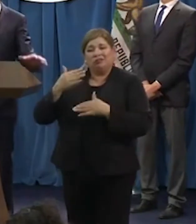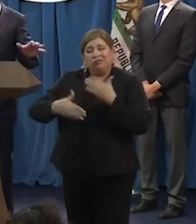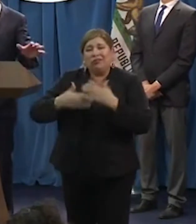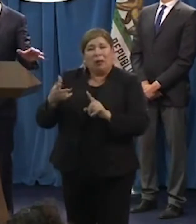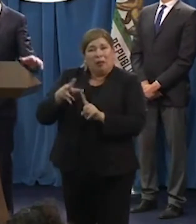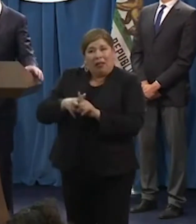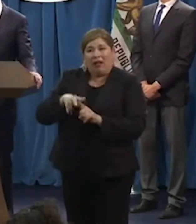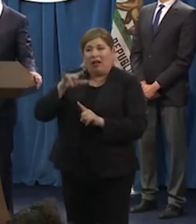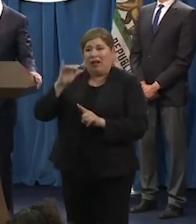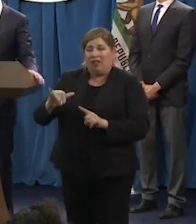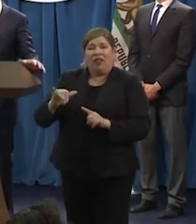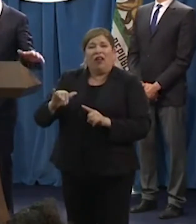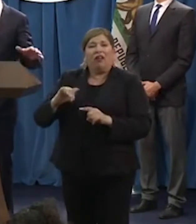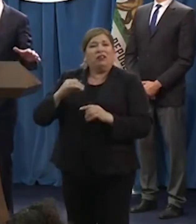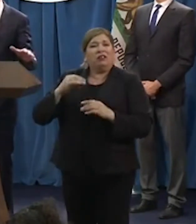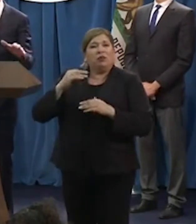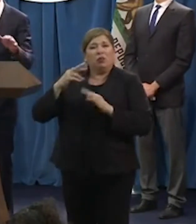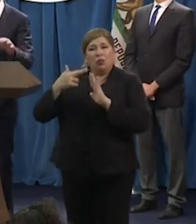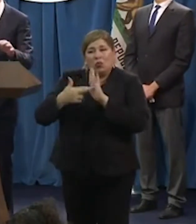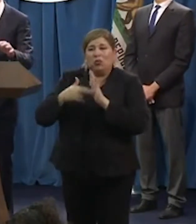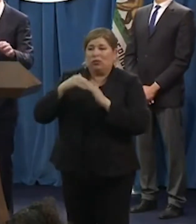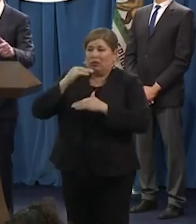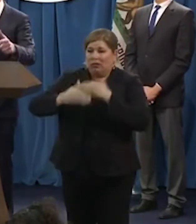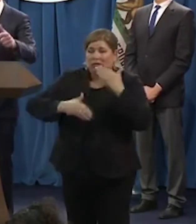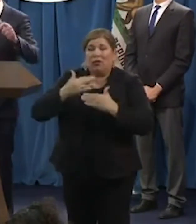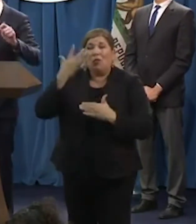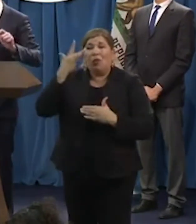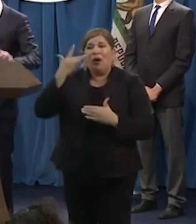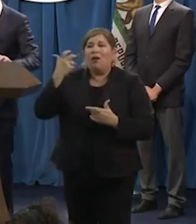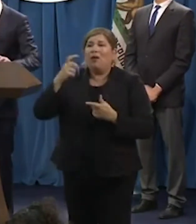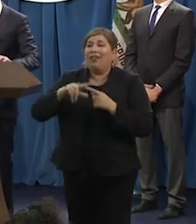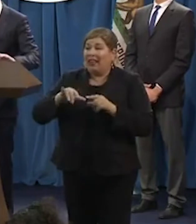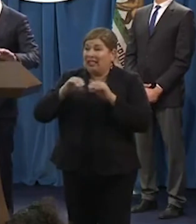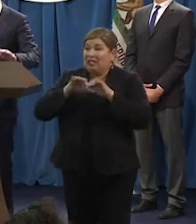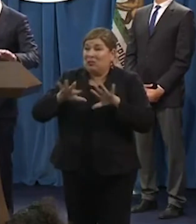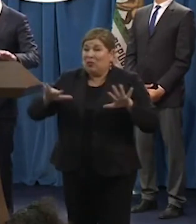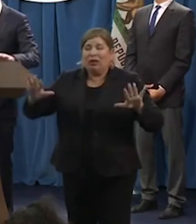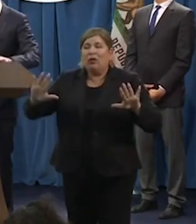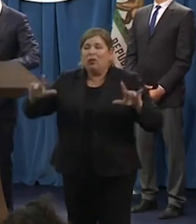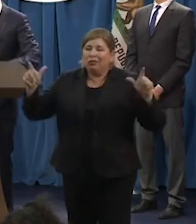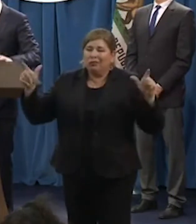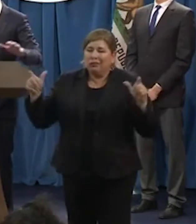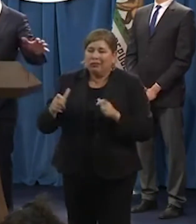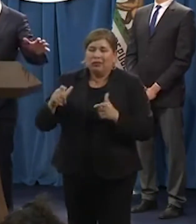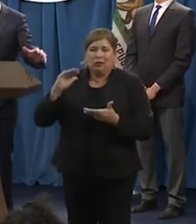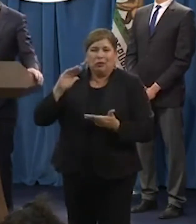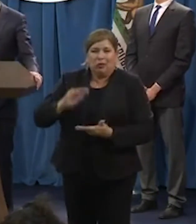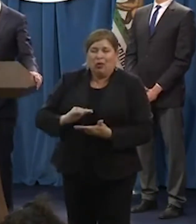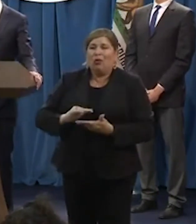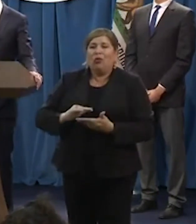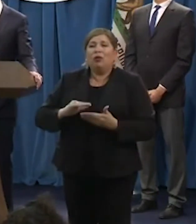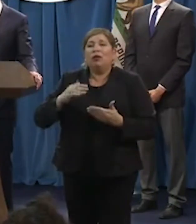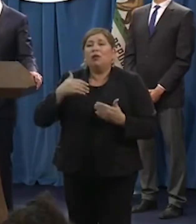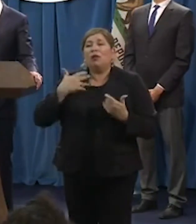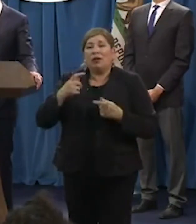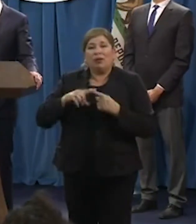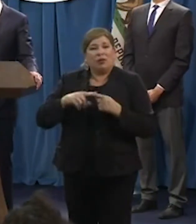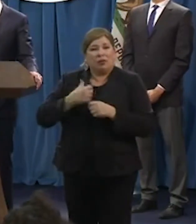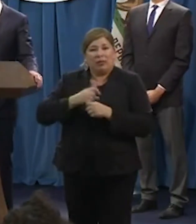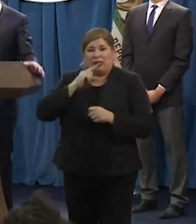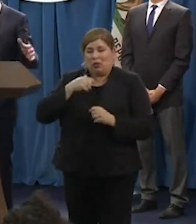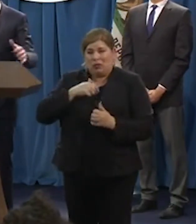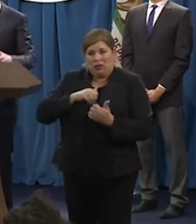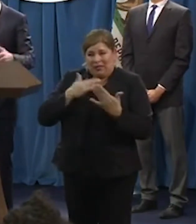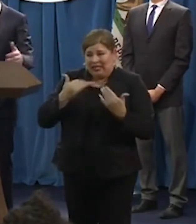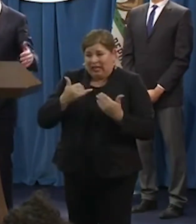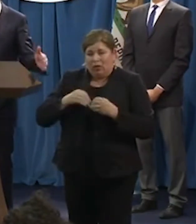to slow down the spread, to get through a peak, and to get through the next few months so we don't overwhelm our healthcare delivery